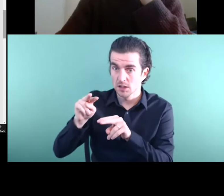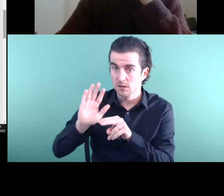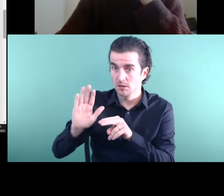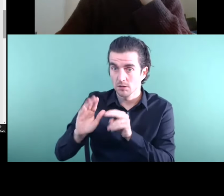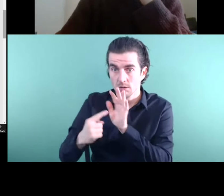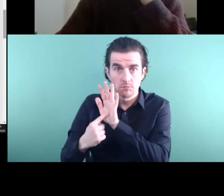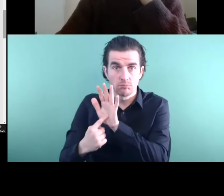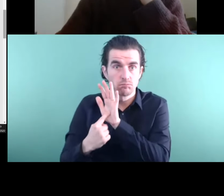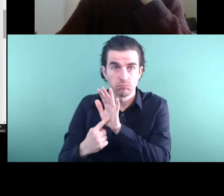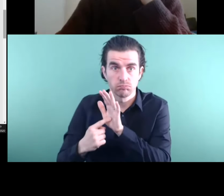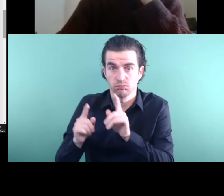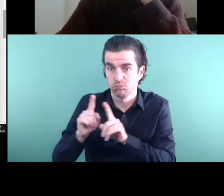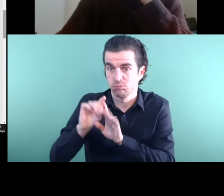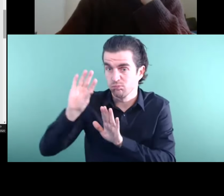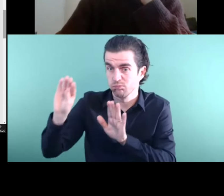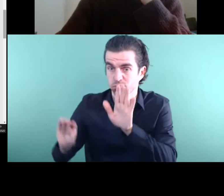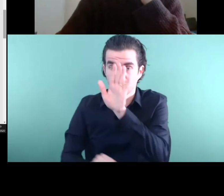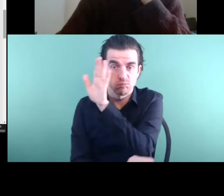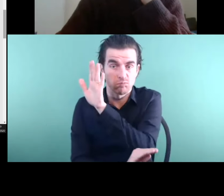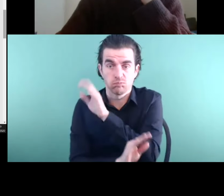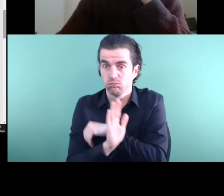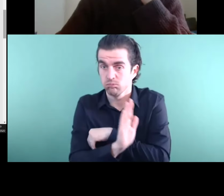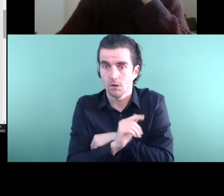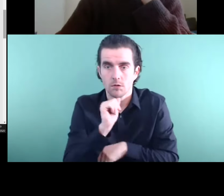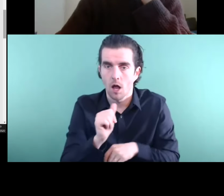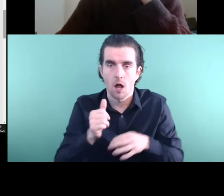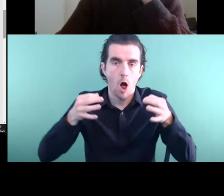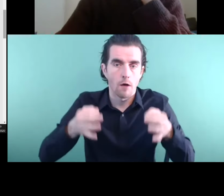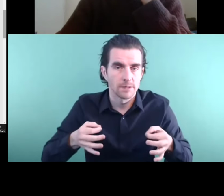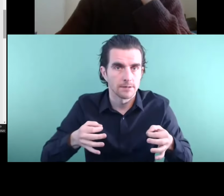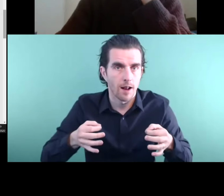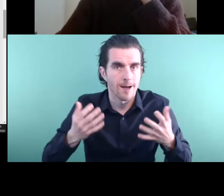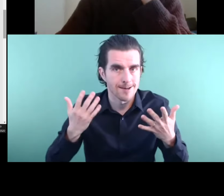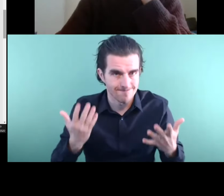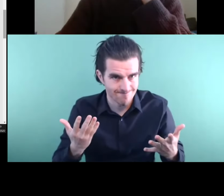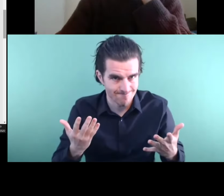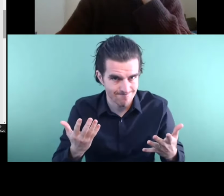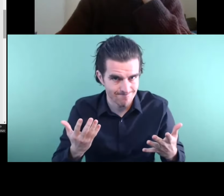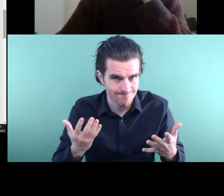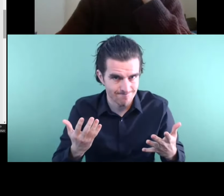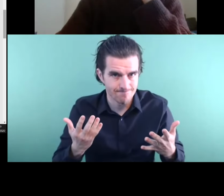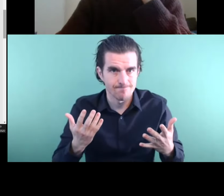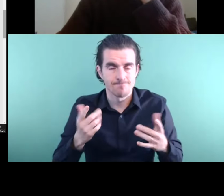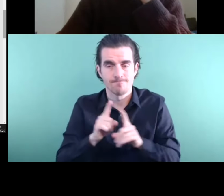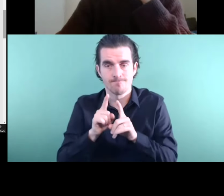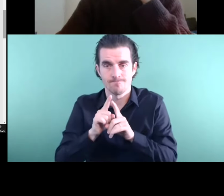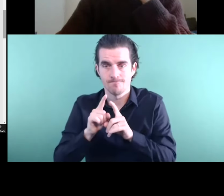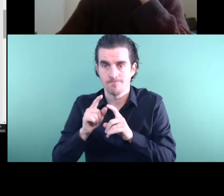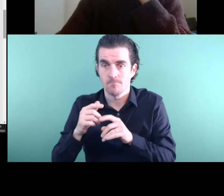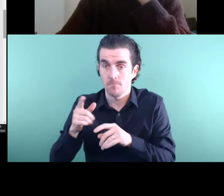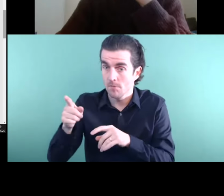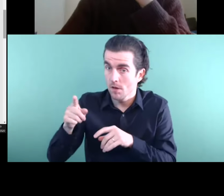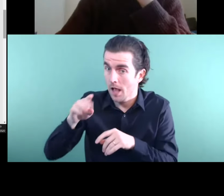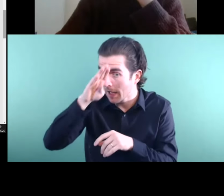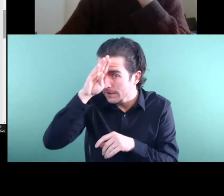that of any other organization outside. Finally, my third point,